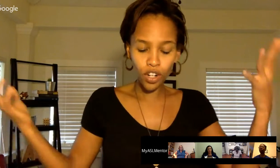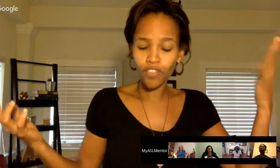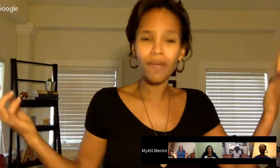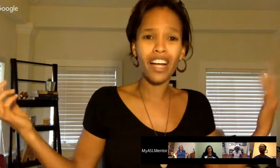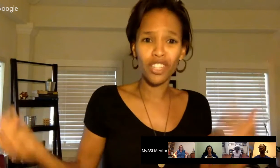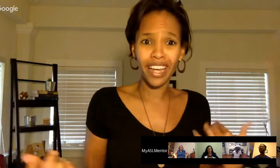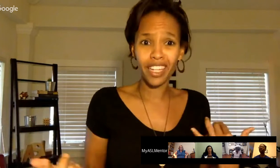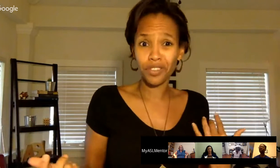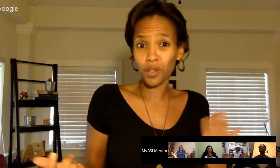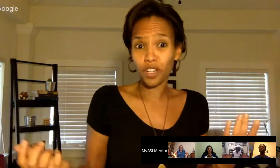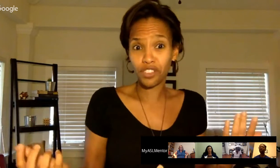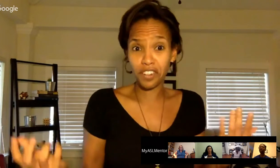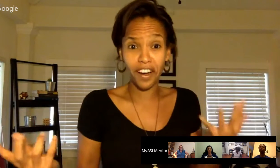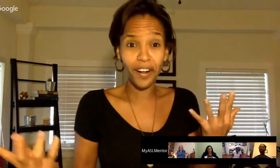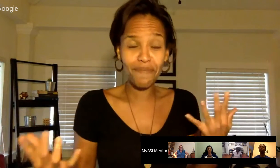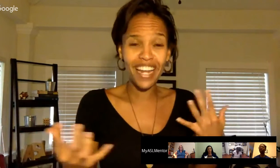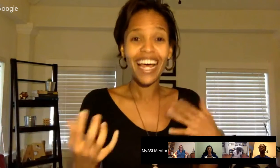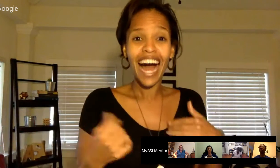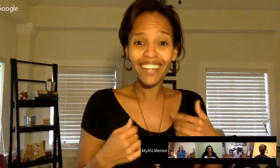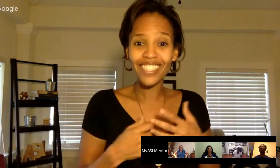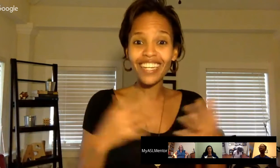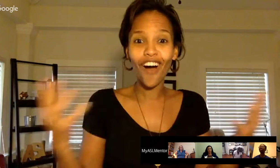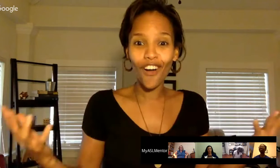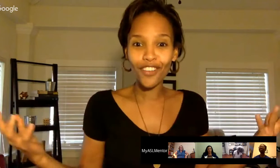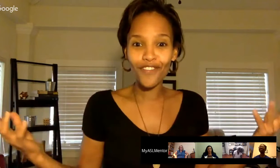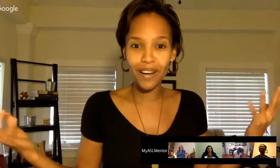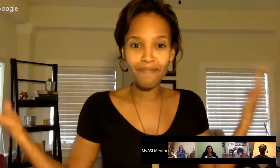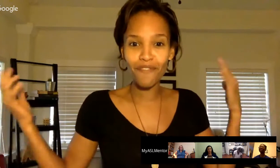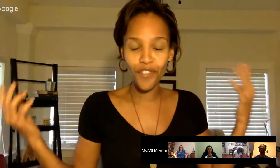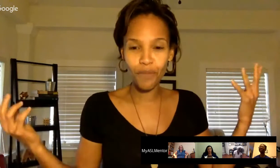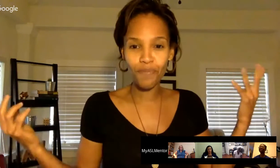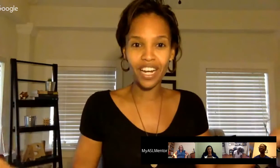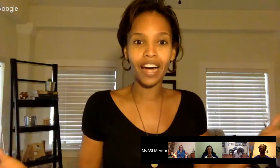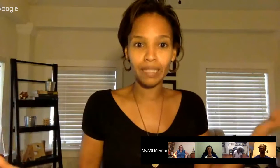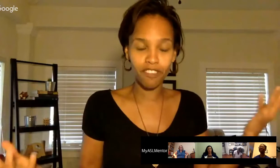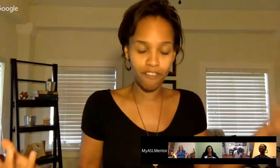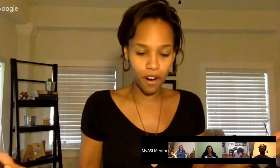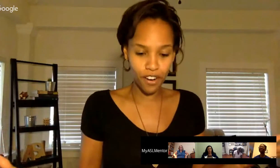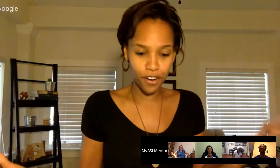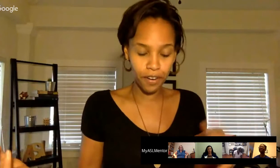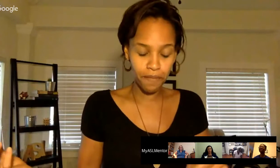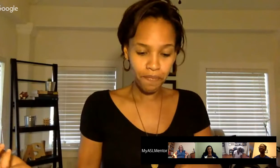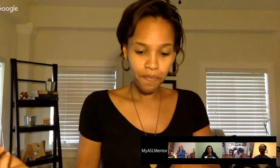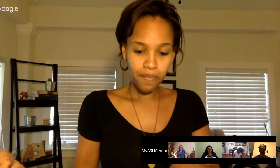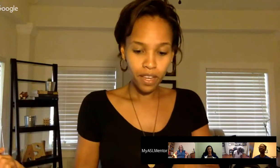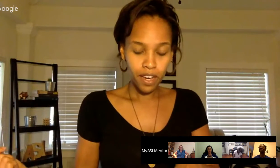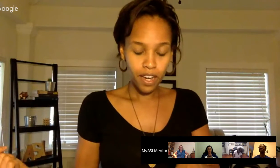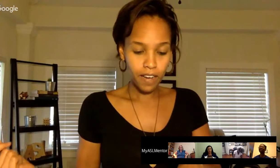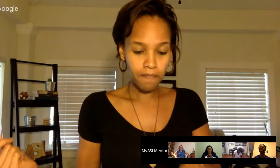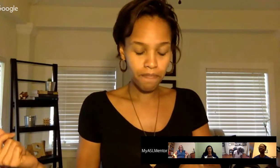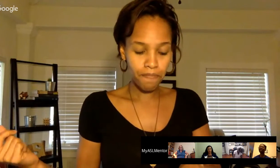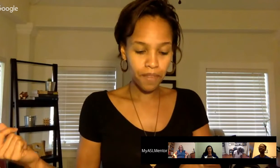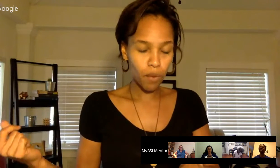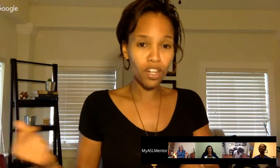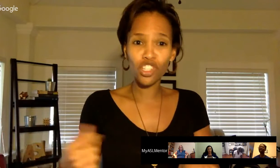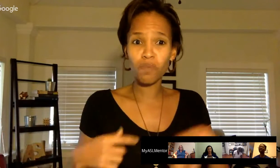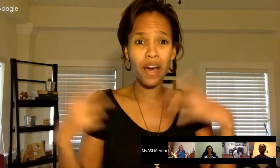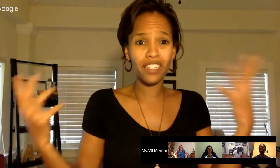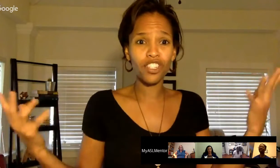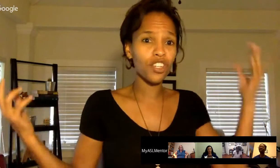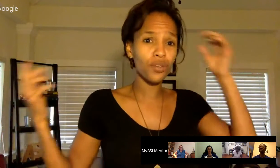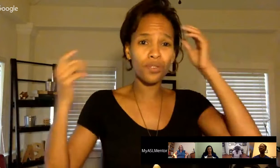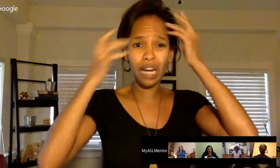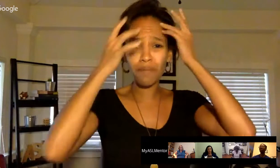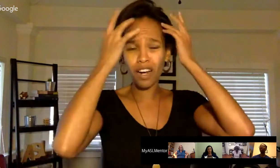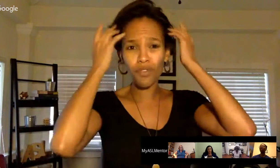So I don't know if I'm actually answering the question at all, but I've seen all of them for that concept of partner. Which is